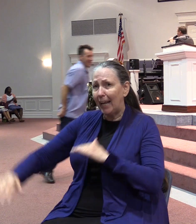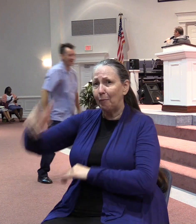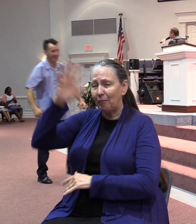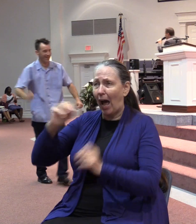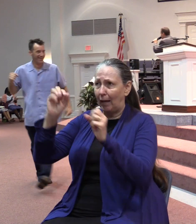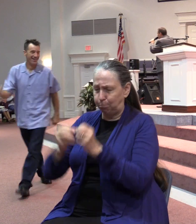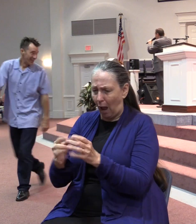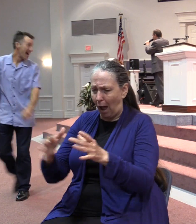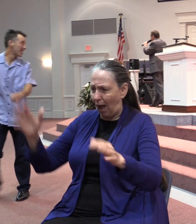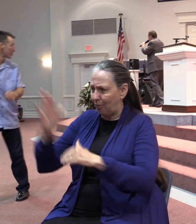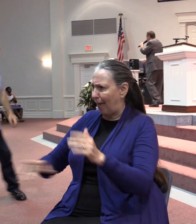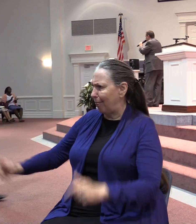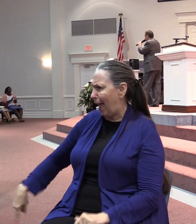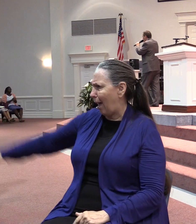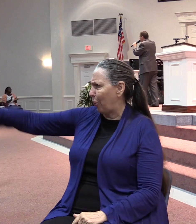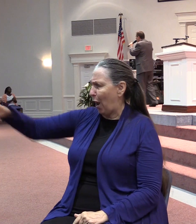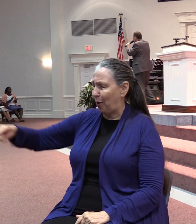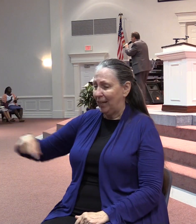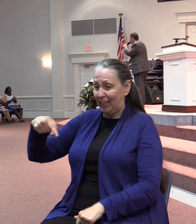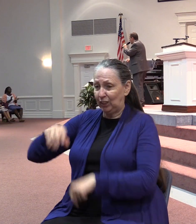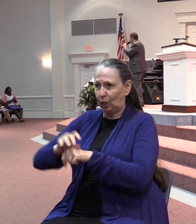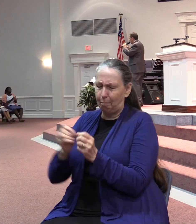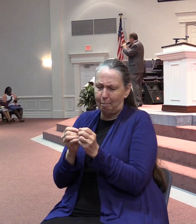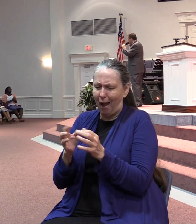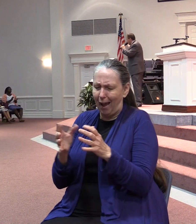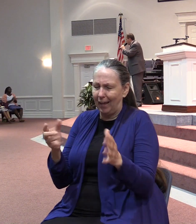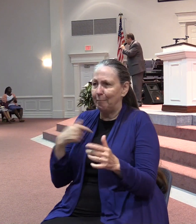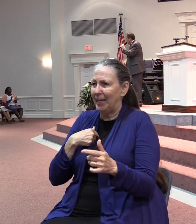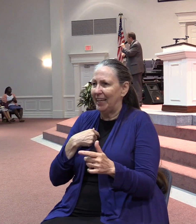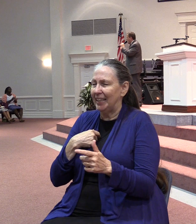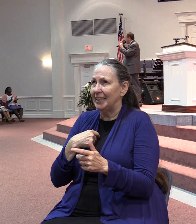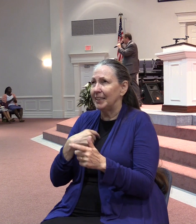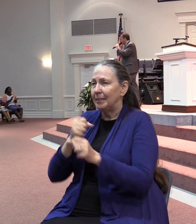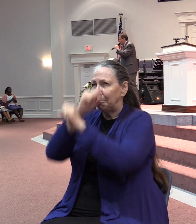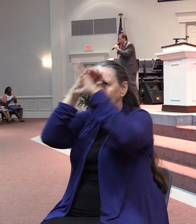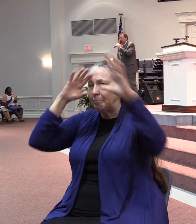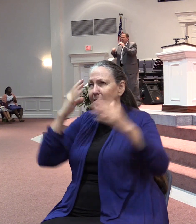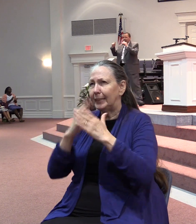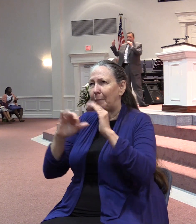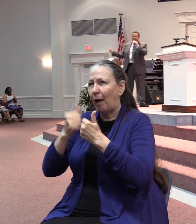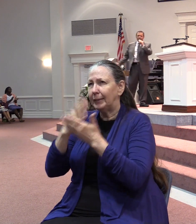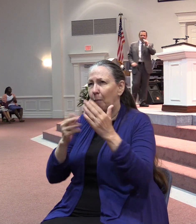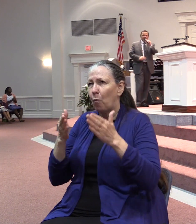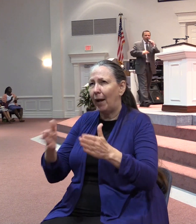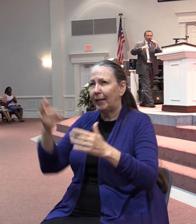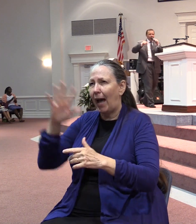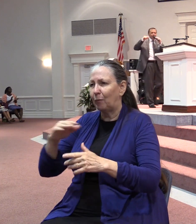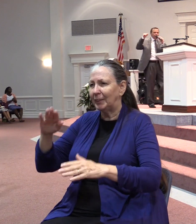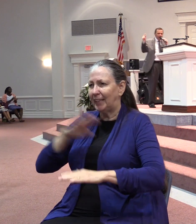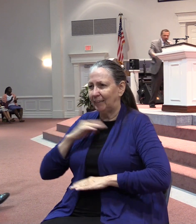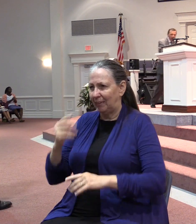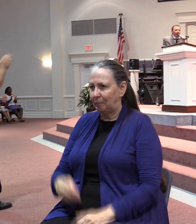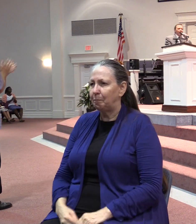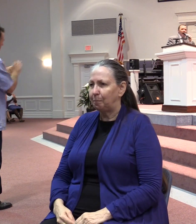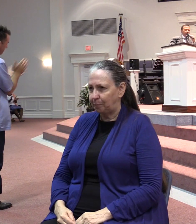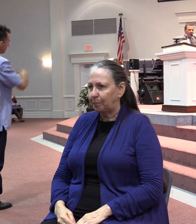grow faster than this church can grow. So I'm on a mission that somehow, someway, God needs to help us